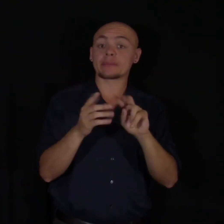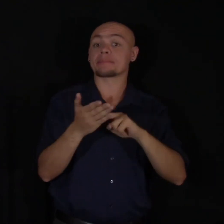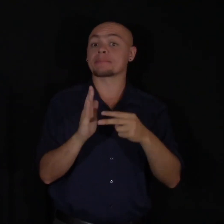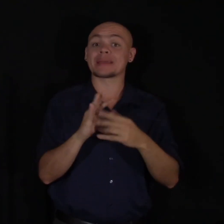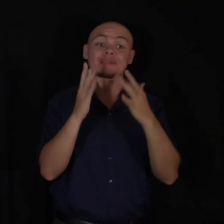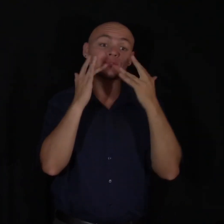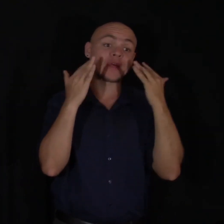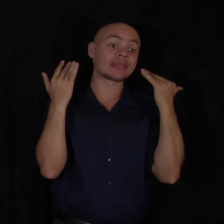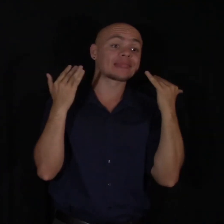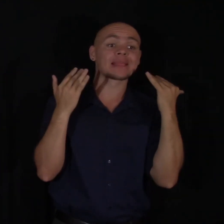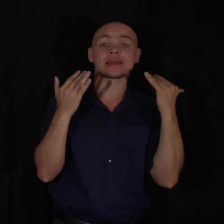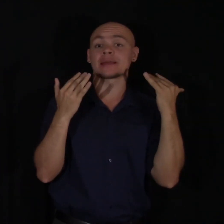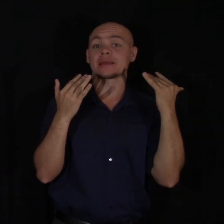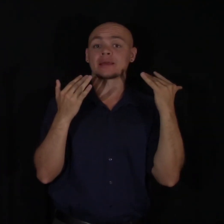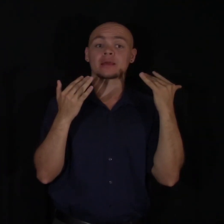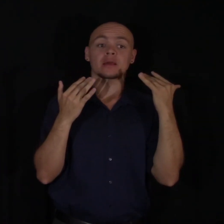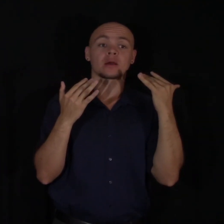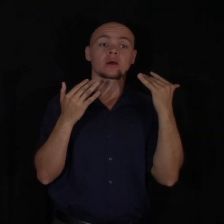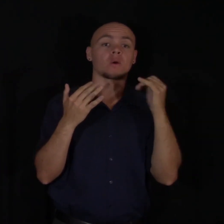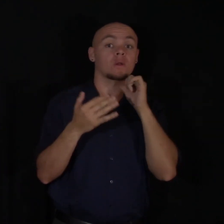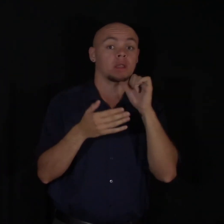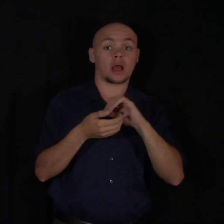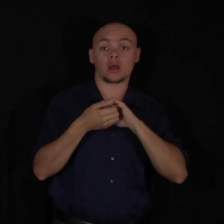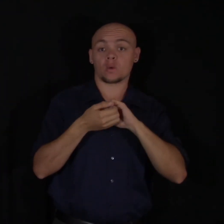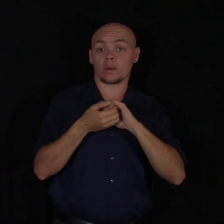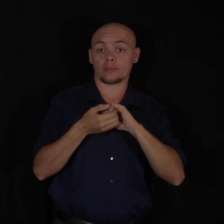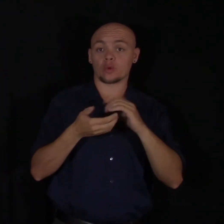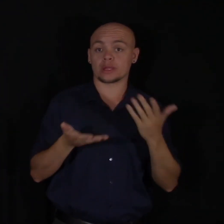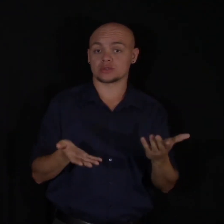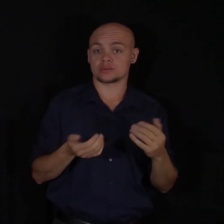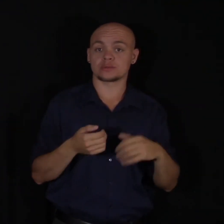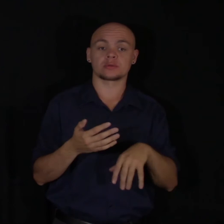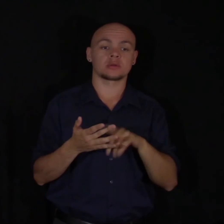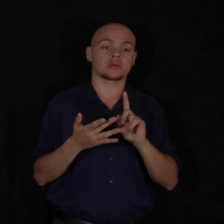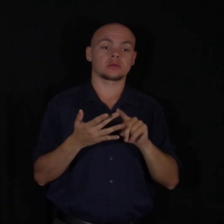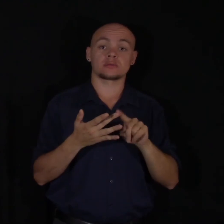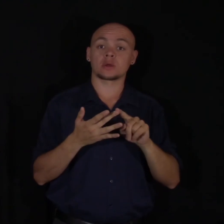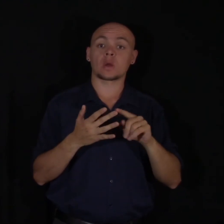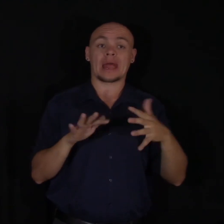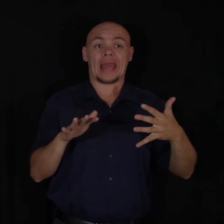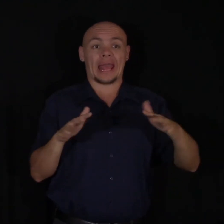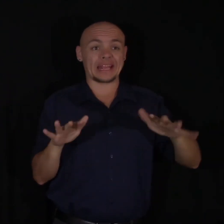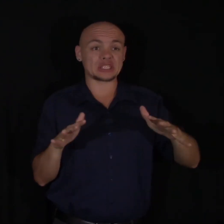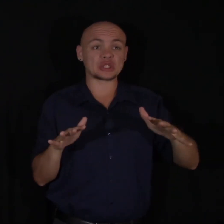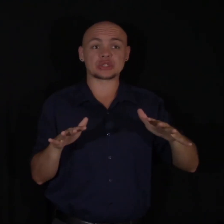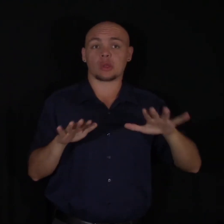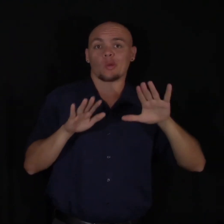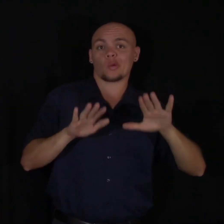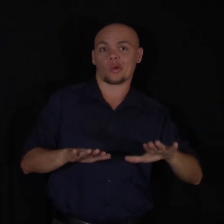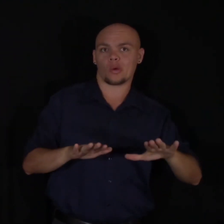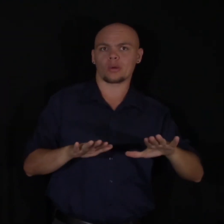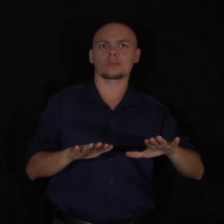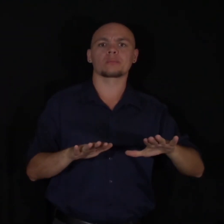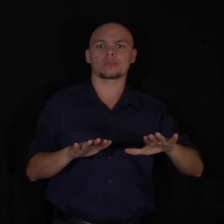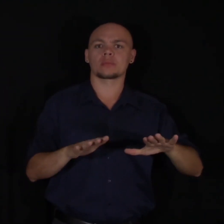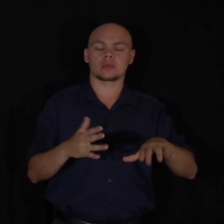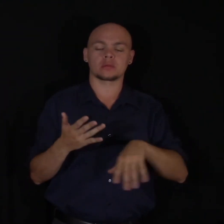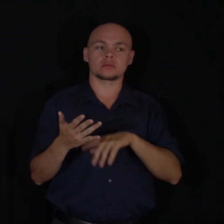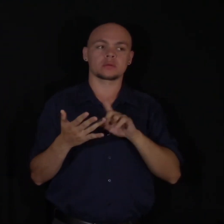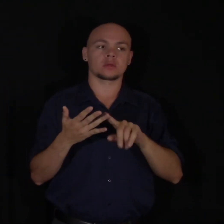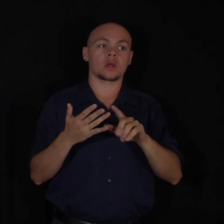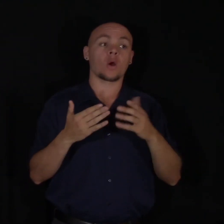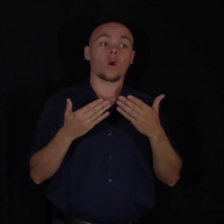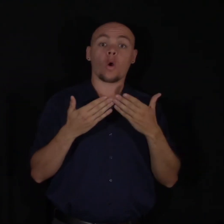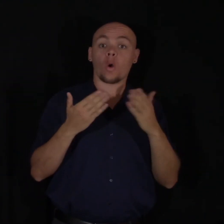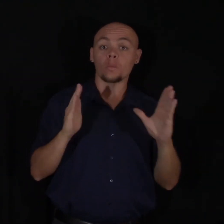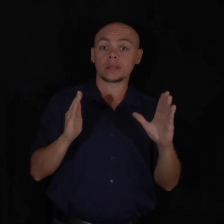or you could be really uncooperative. In neuroticism, you can always be really anxious, or you could be really calm and collected. In